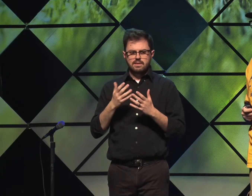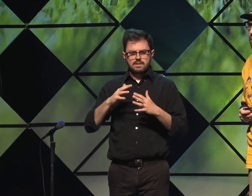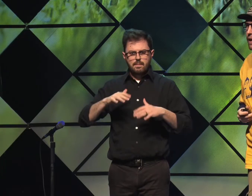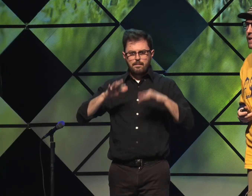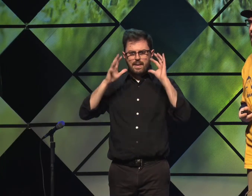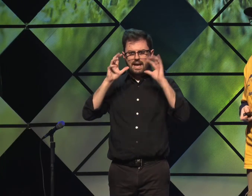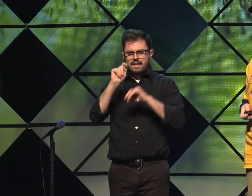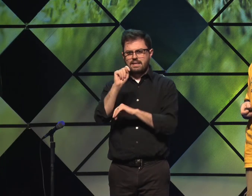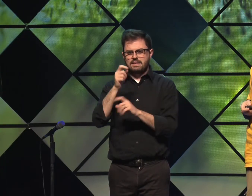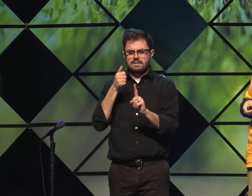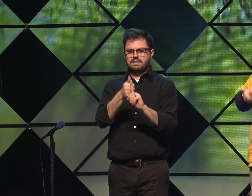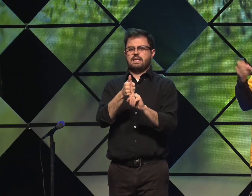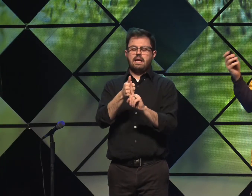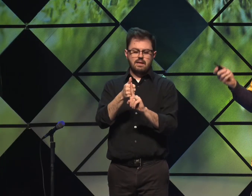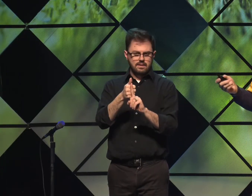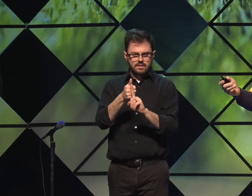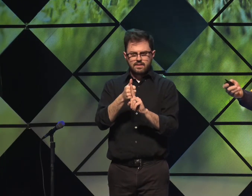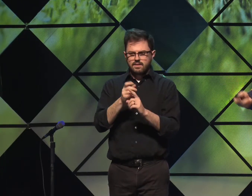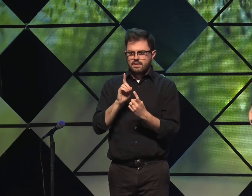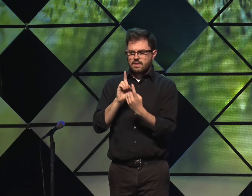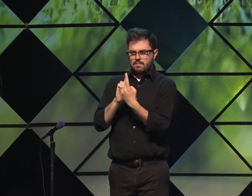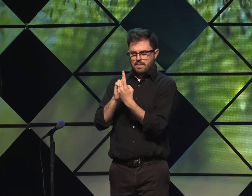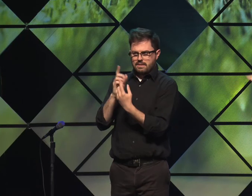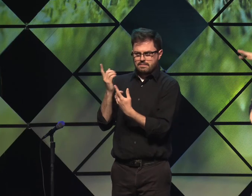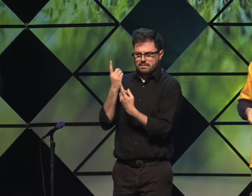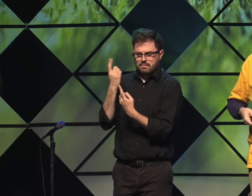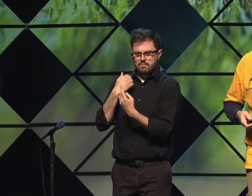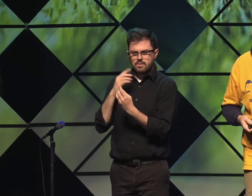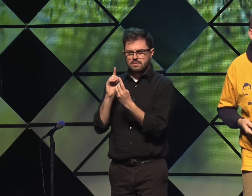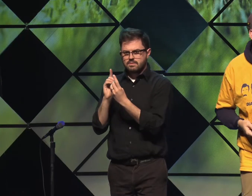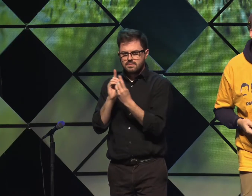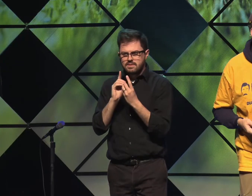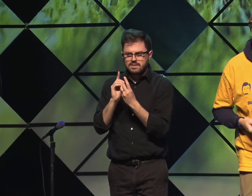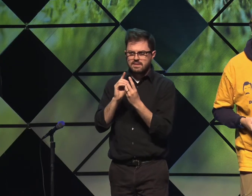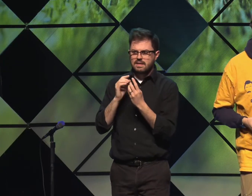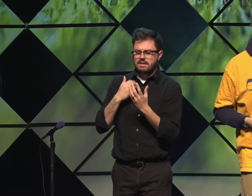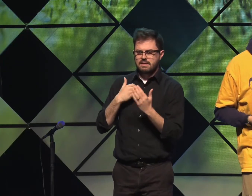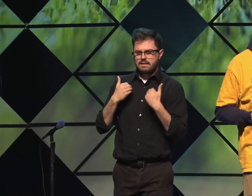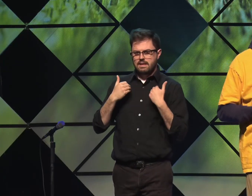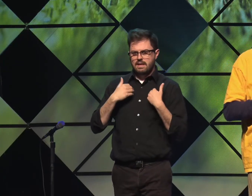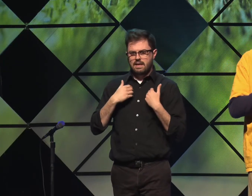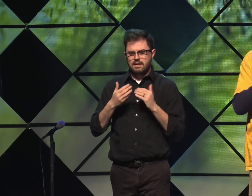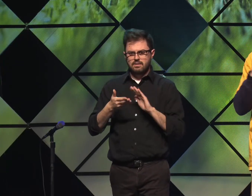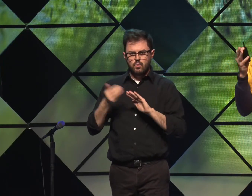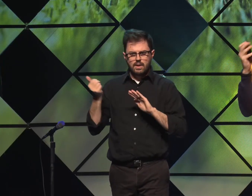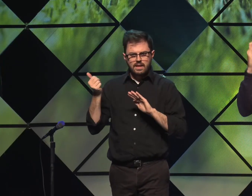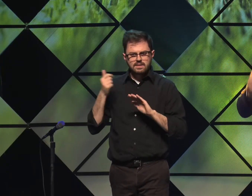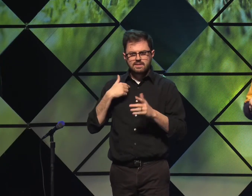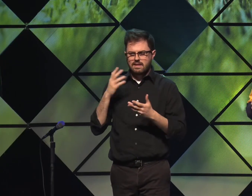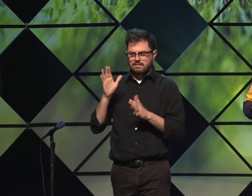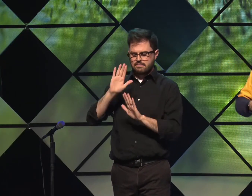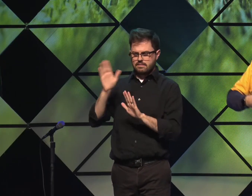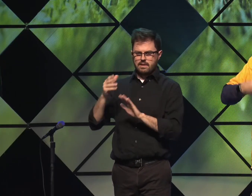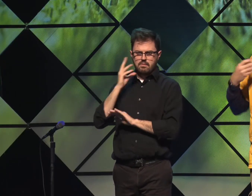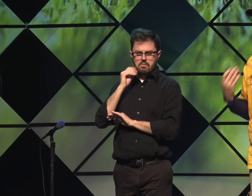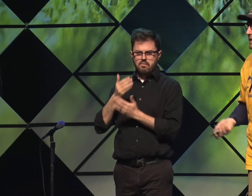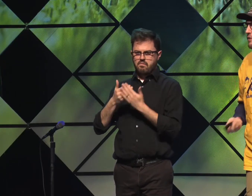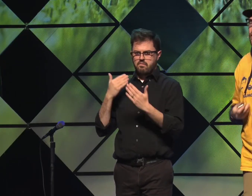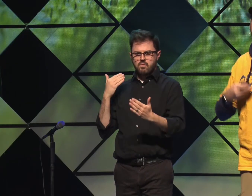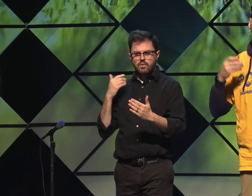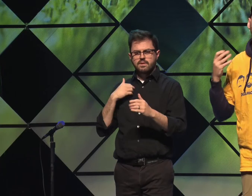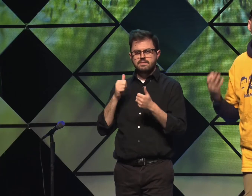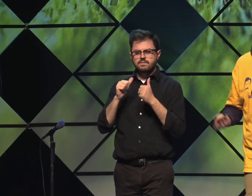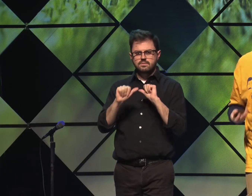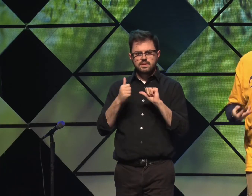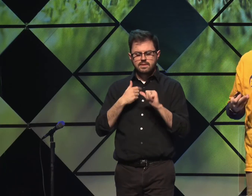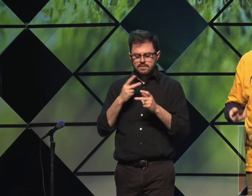met somebody, had what appears to be a one-night stand. He's never done that before. And he's trying to make sense of it all. What is he